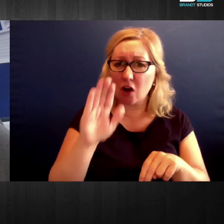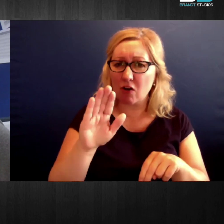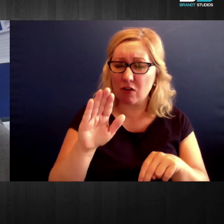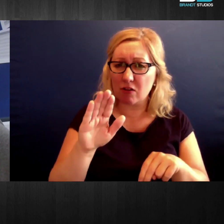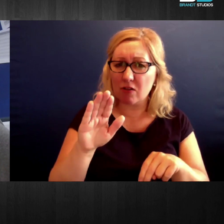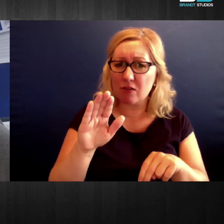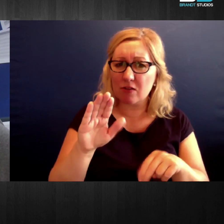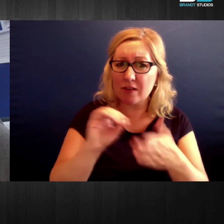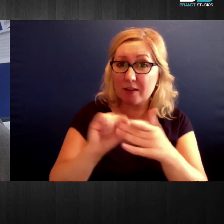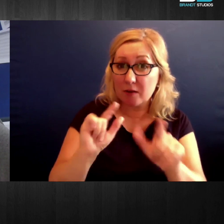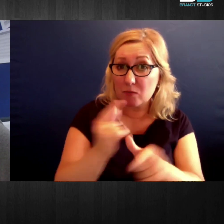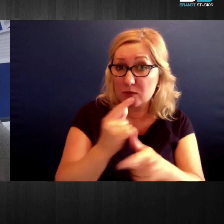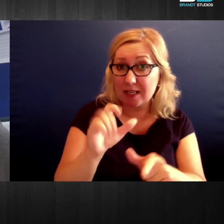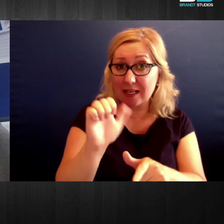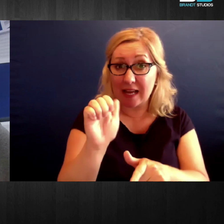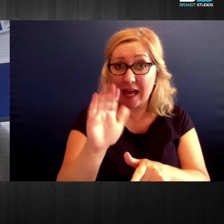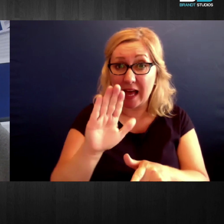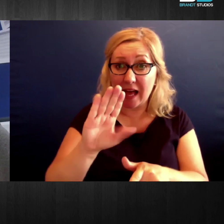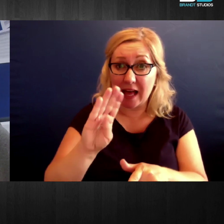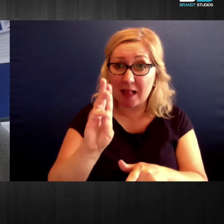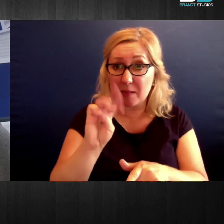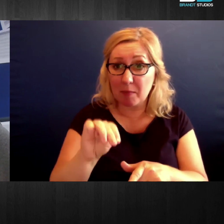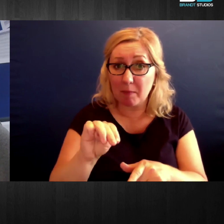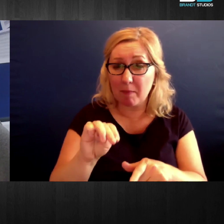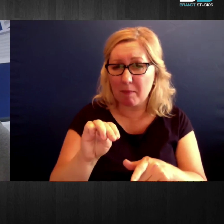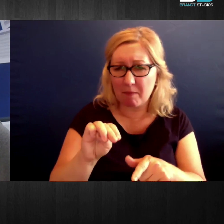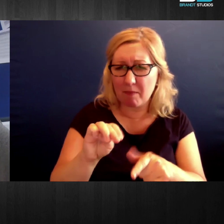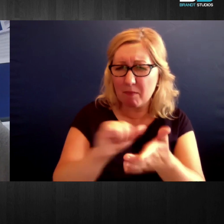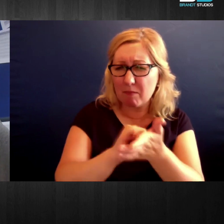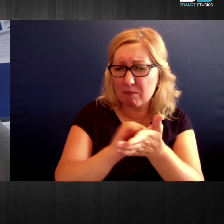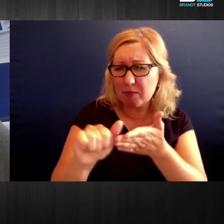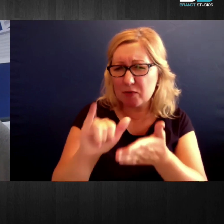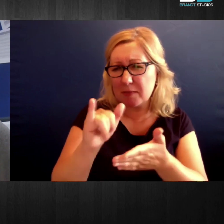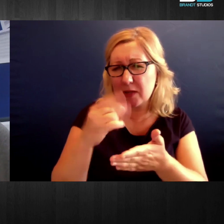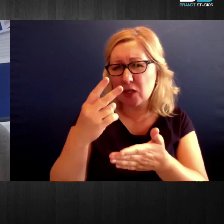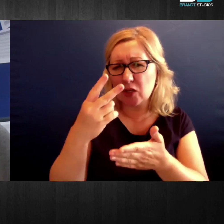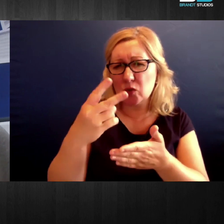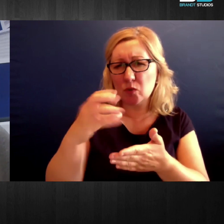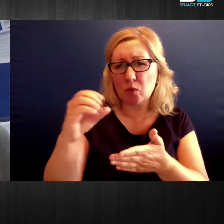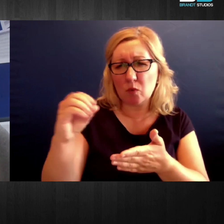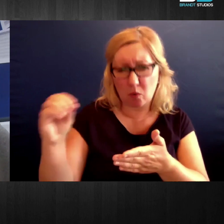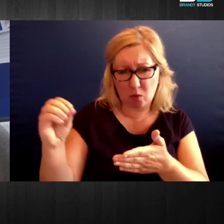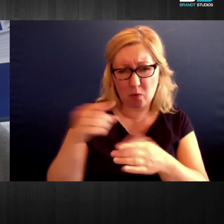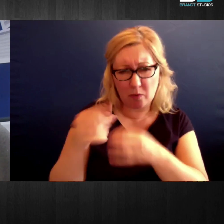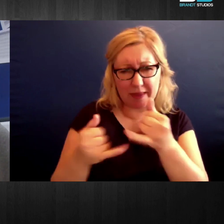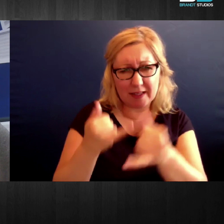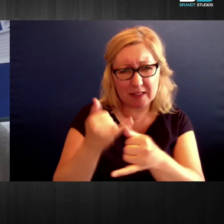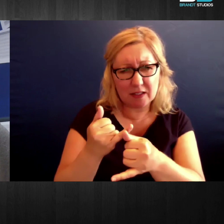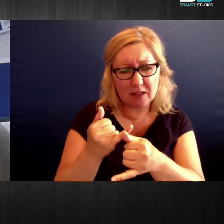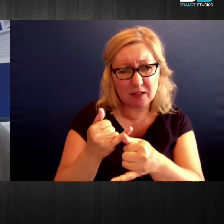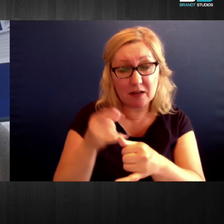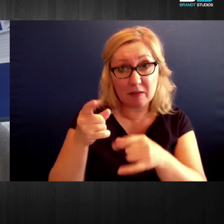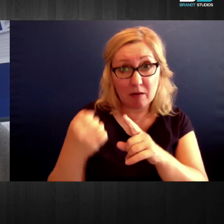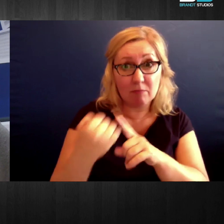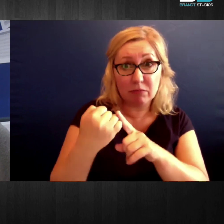and that really resonated with me because it was their type of music is quite surreal and quite out there,